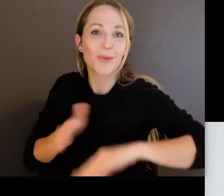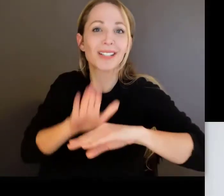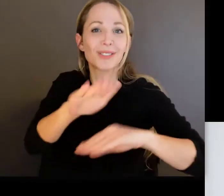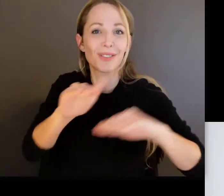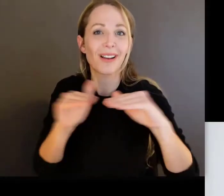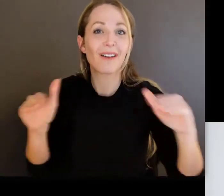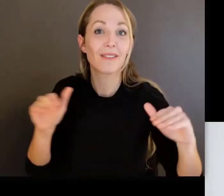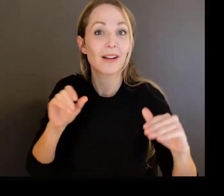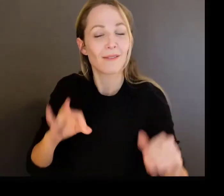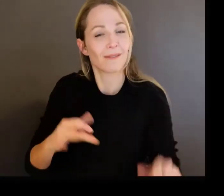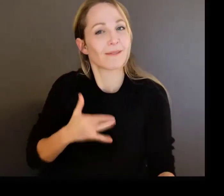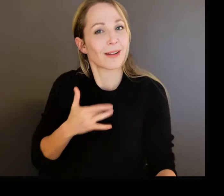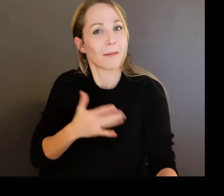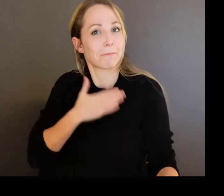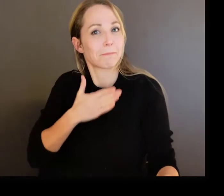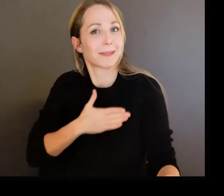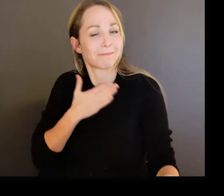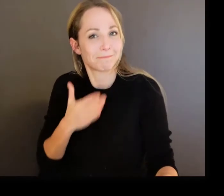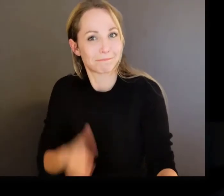of happiness.